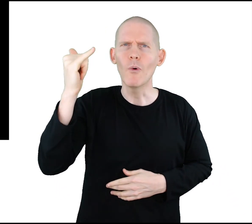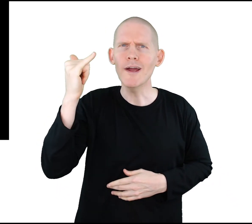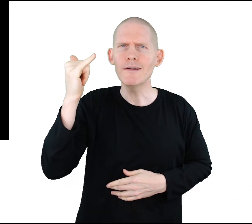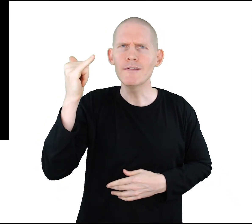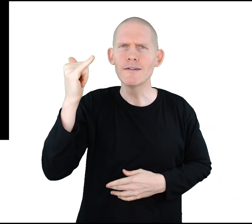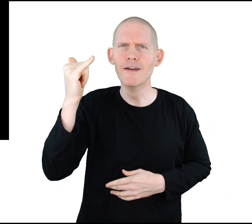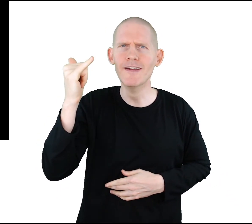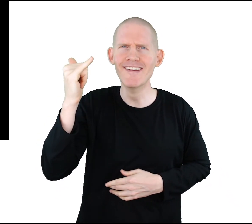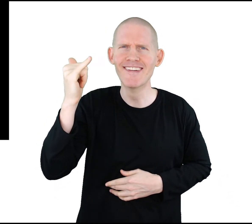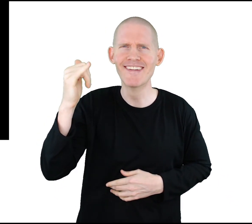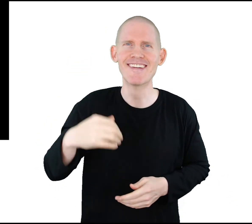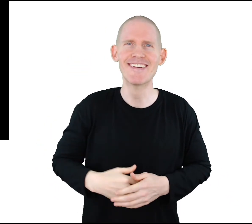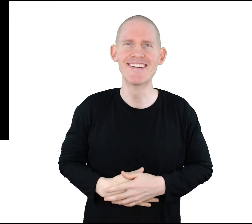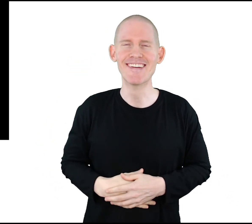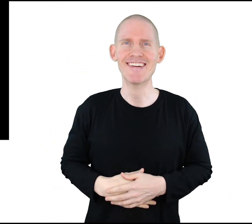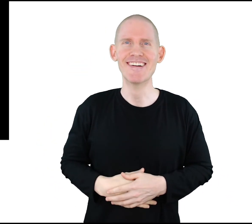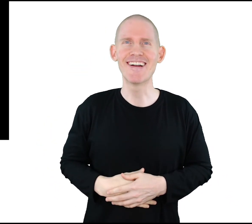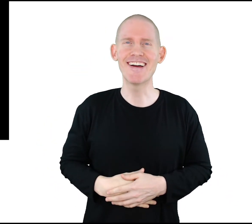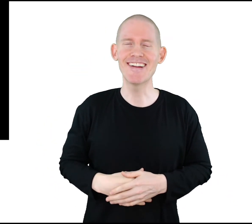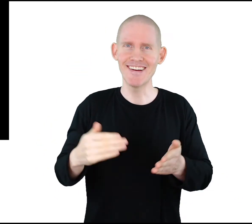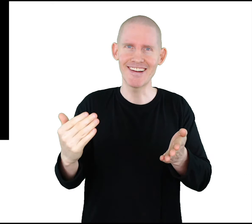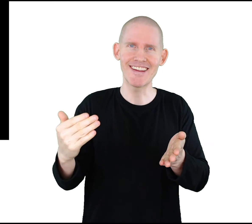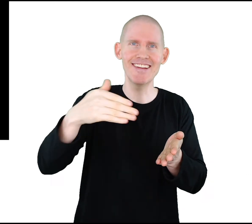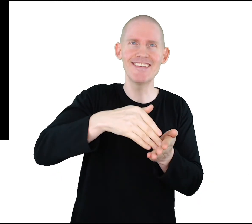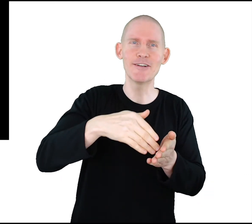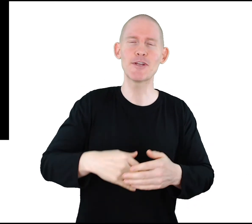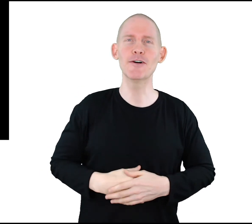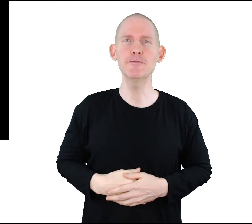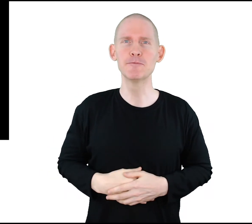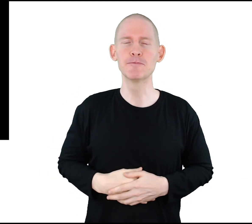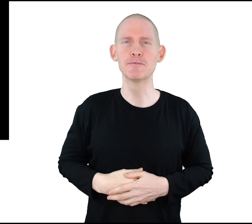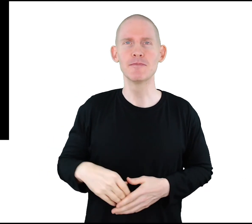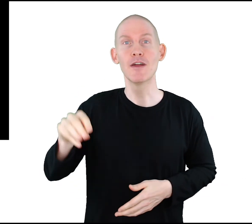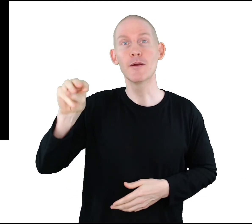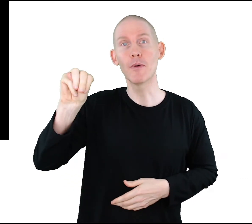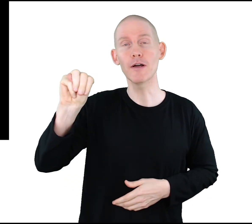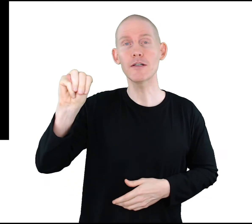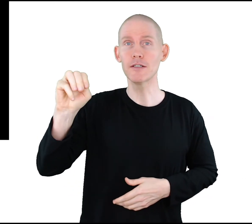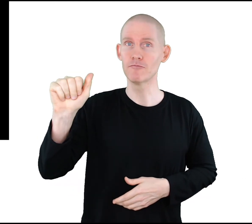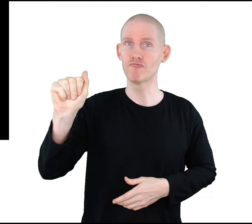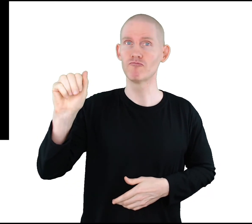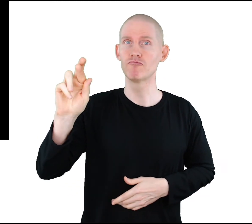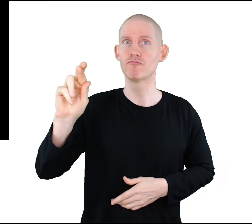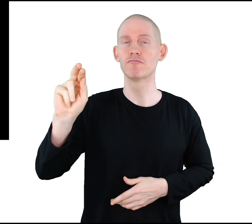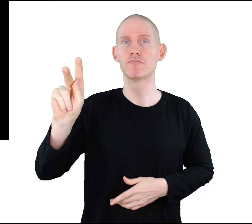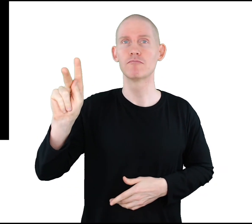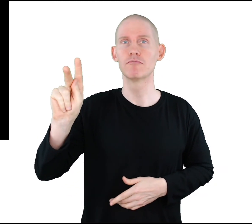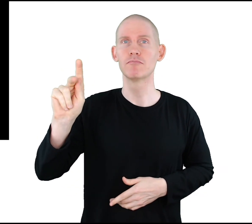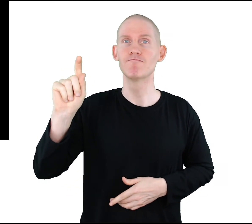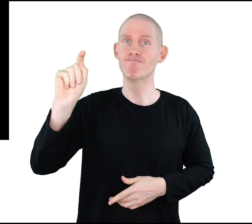Why? All right, again, here we go. Mark